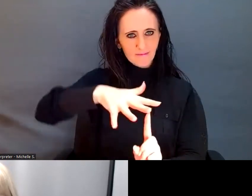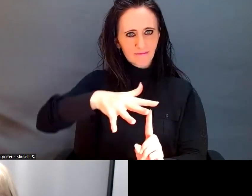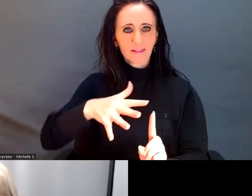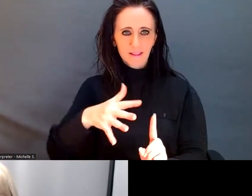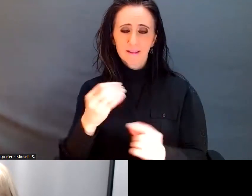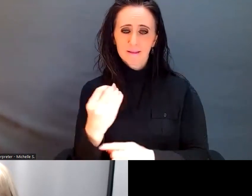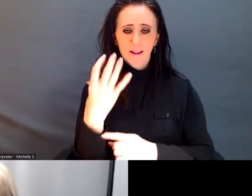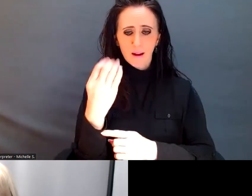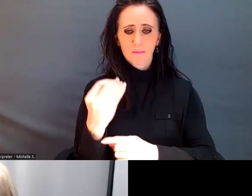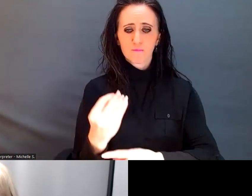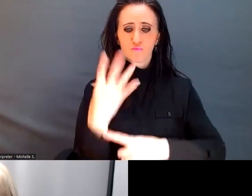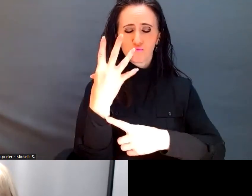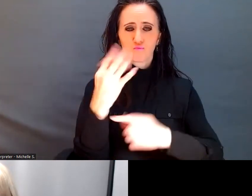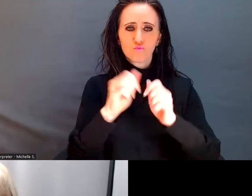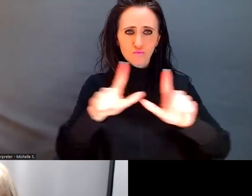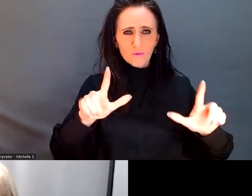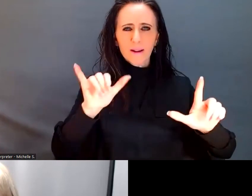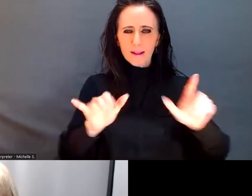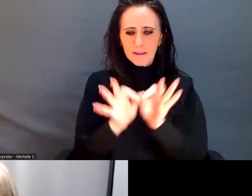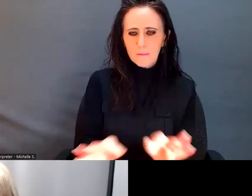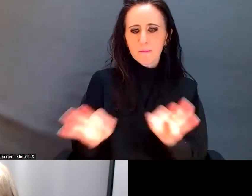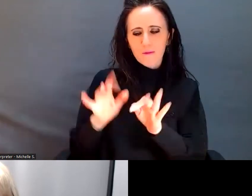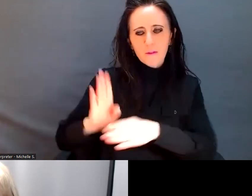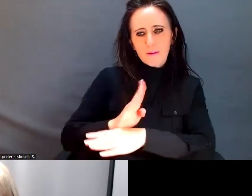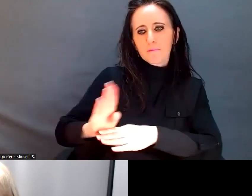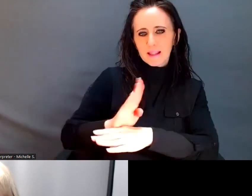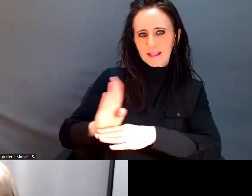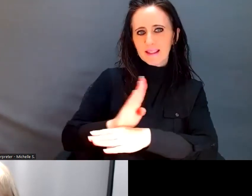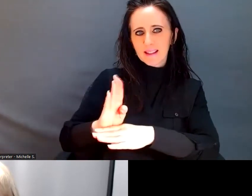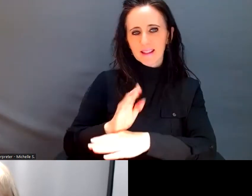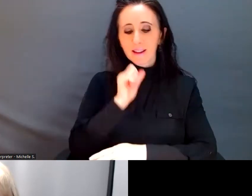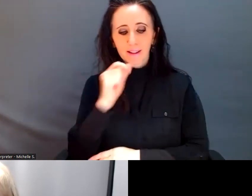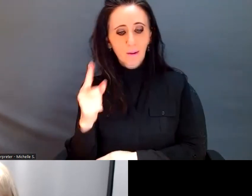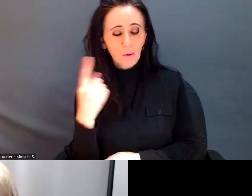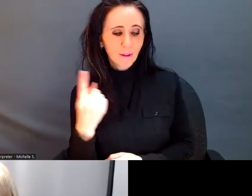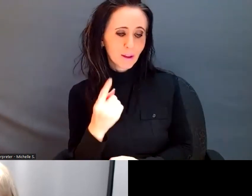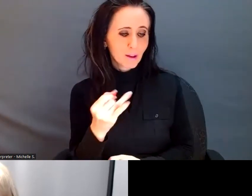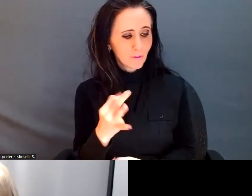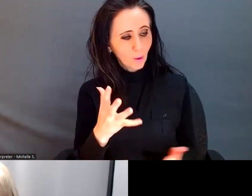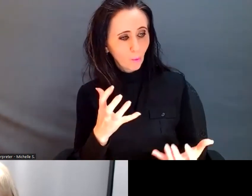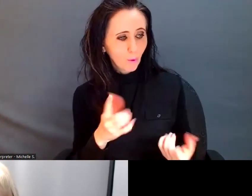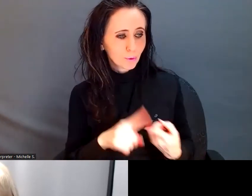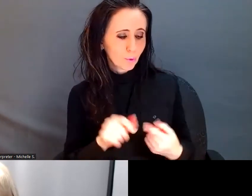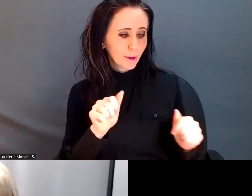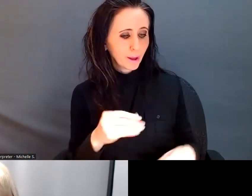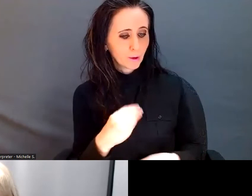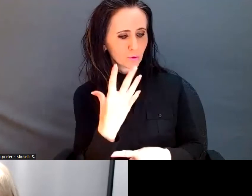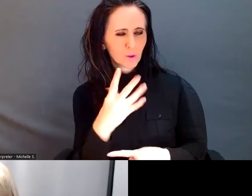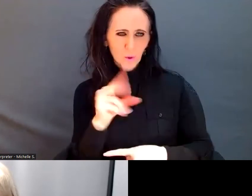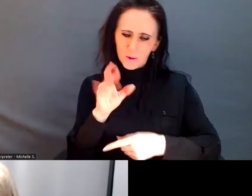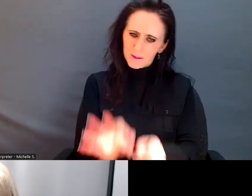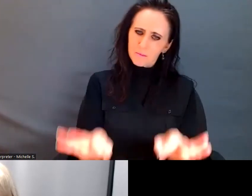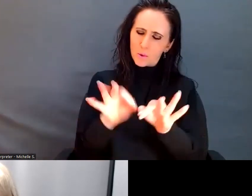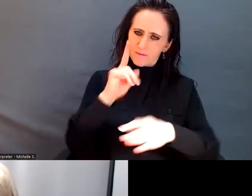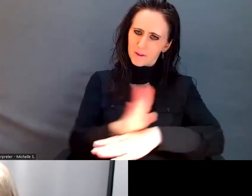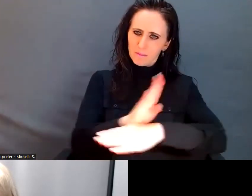a business strategy. It's not a nice to do or you want them to do it. It's a business strategy.